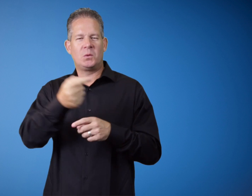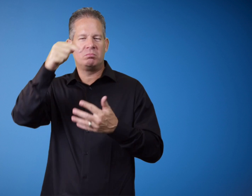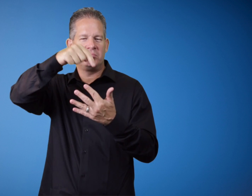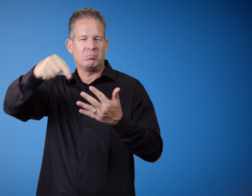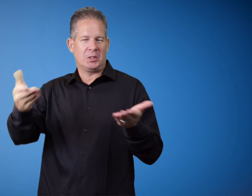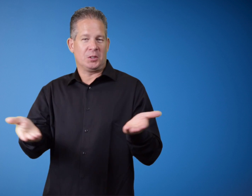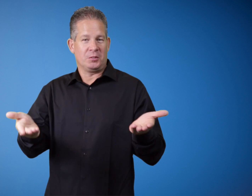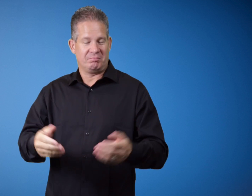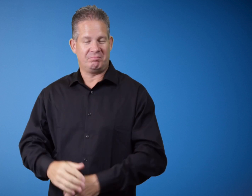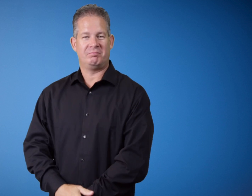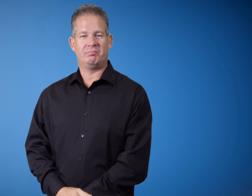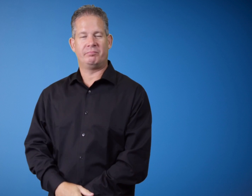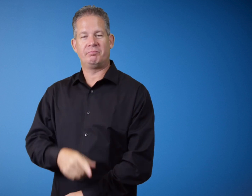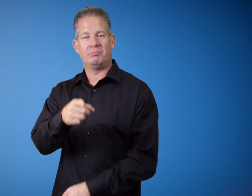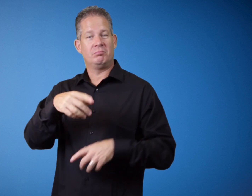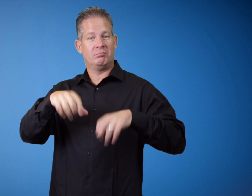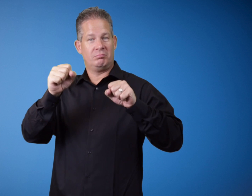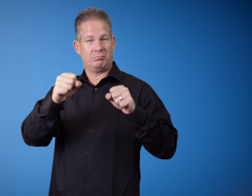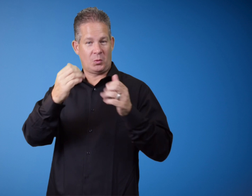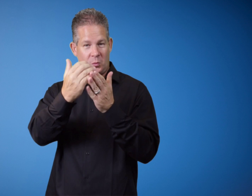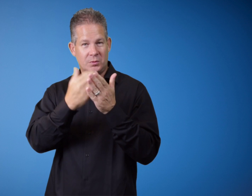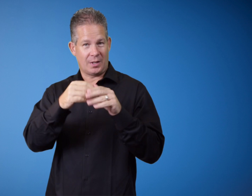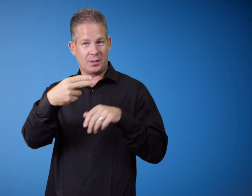In this video, I'll be focusing on several topics regarding transition planning.